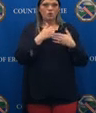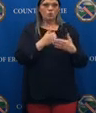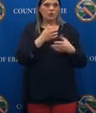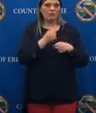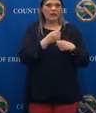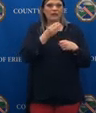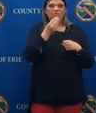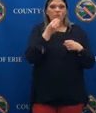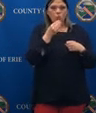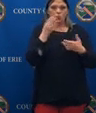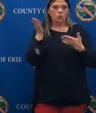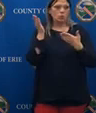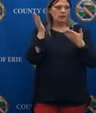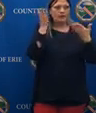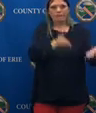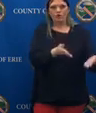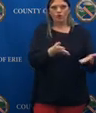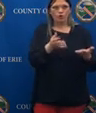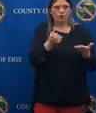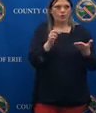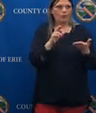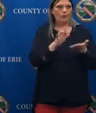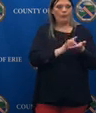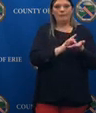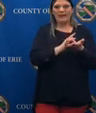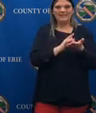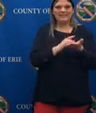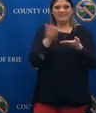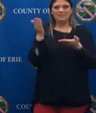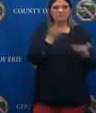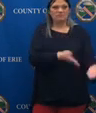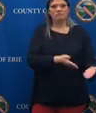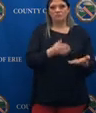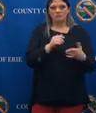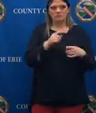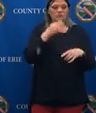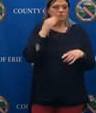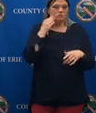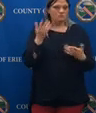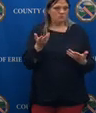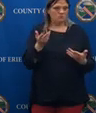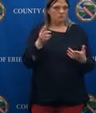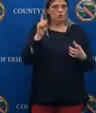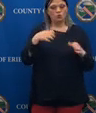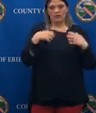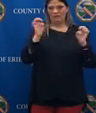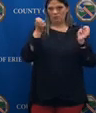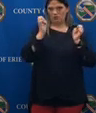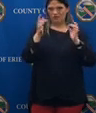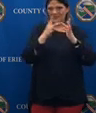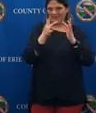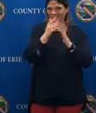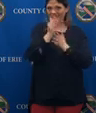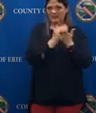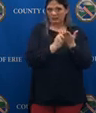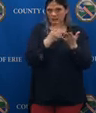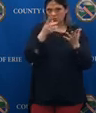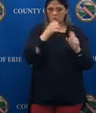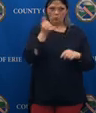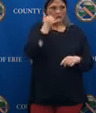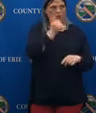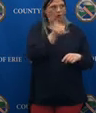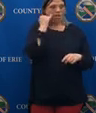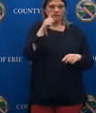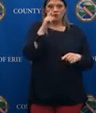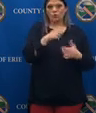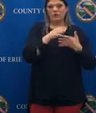food delivered to your home or get medicines delivered to your home. You should have an emergency contact list of who you can call if you need